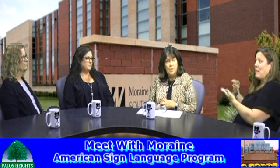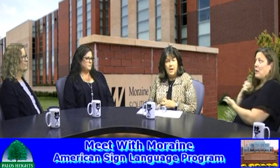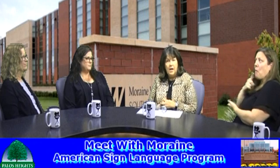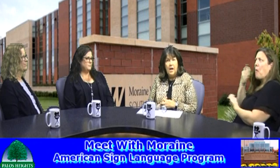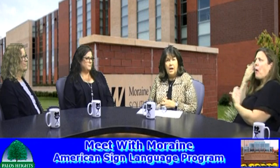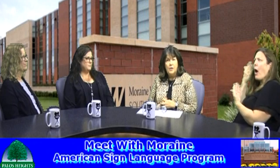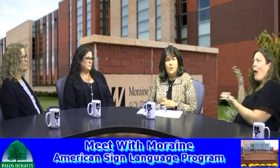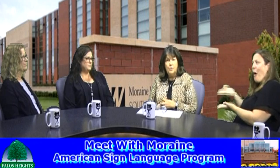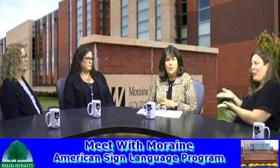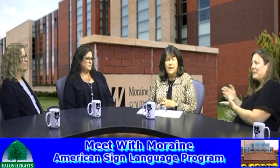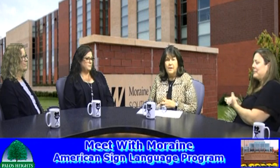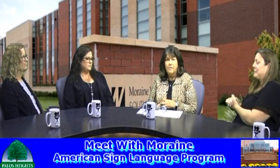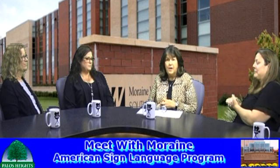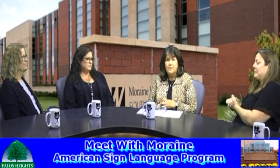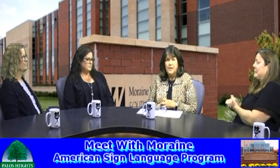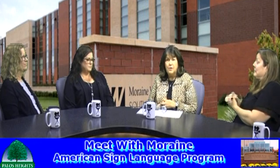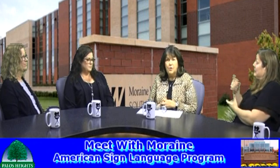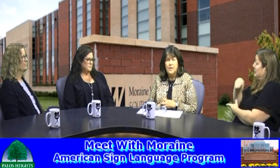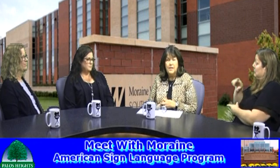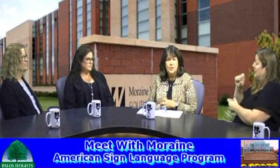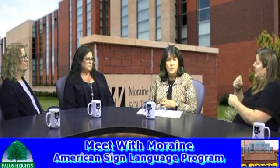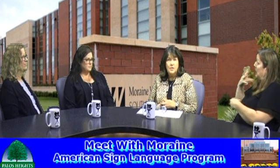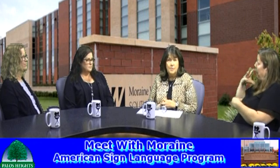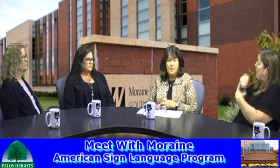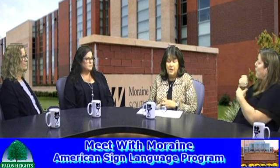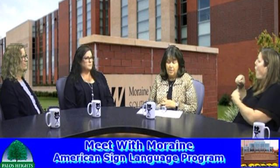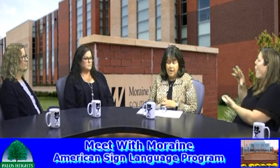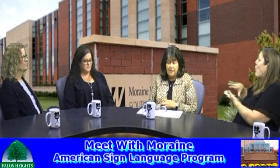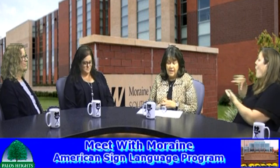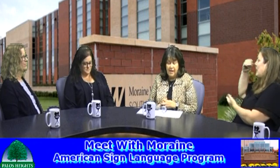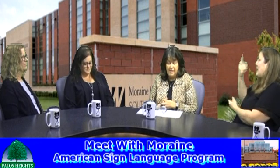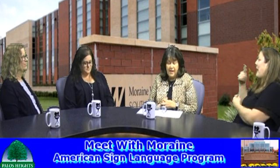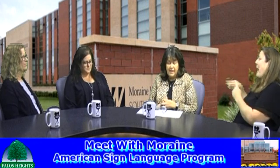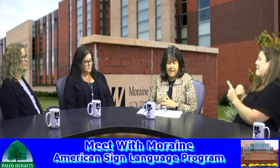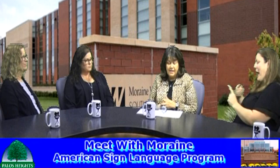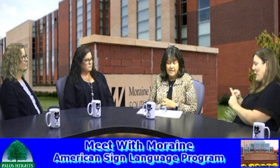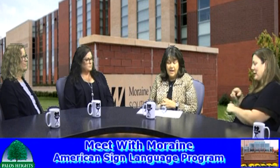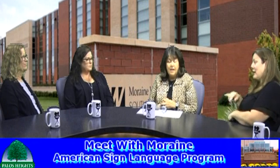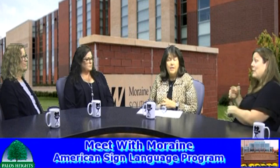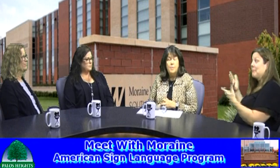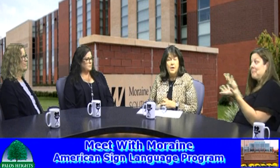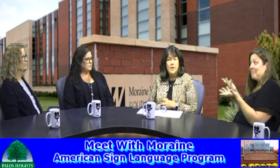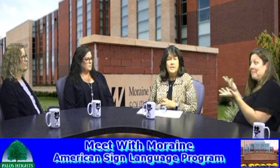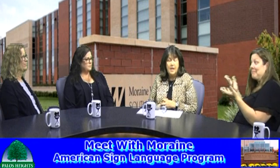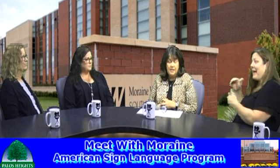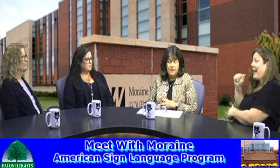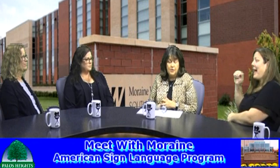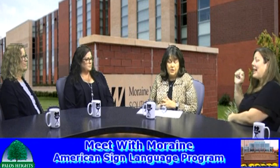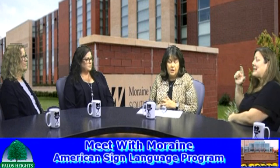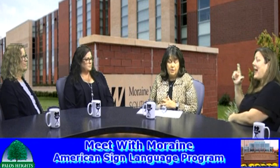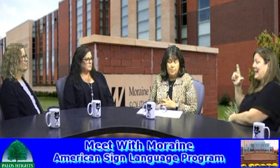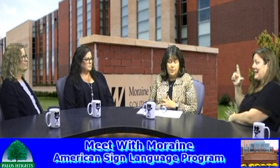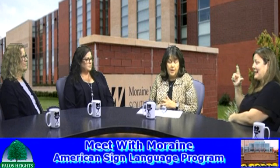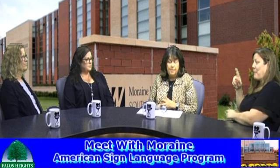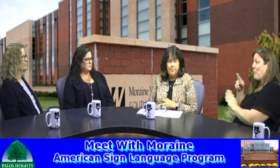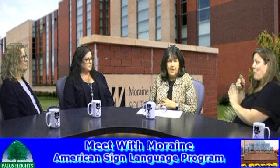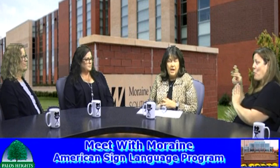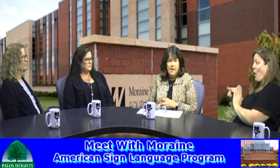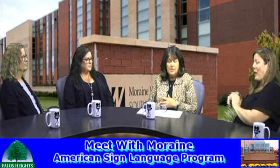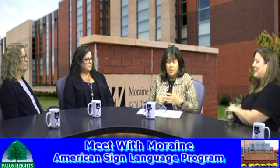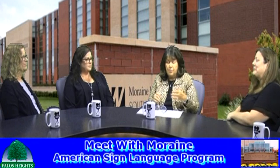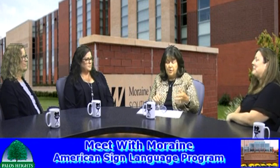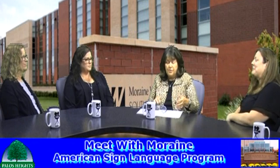didn't know you could get involved in, or at least learn something about. And that is the American Sign Language